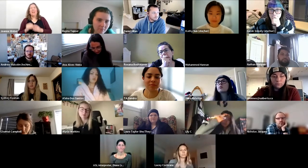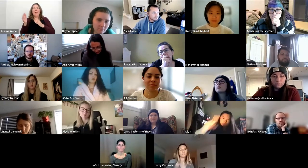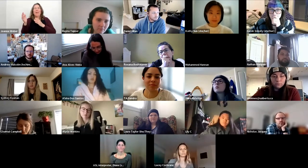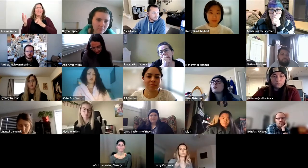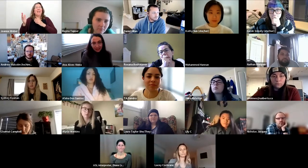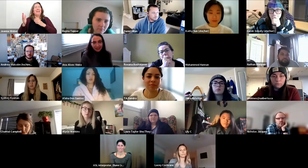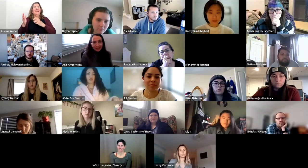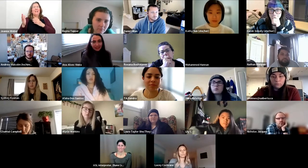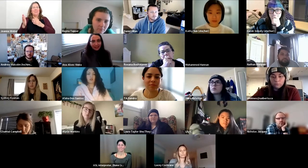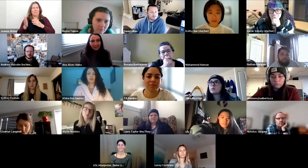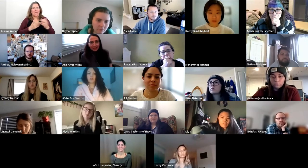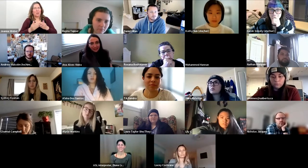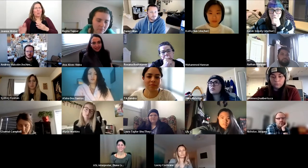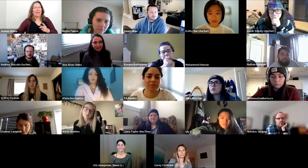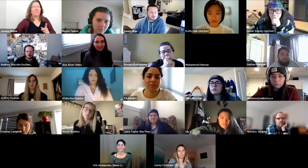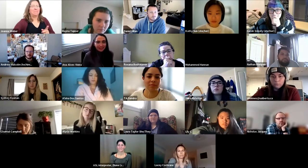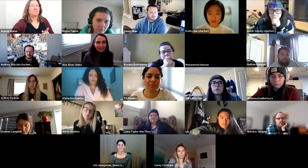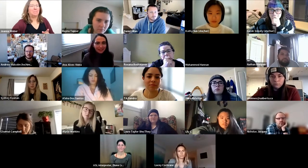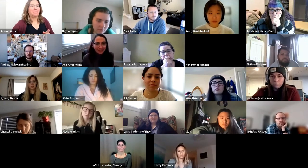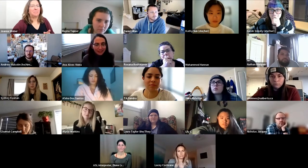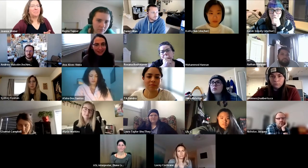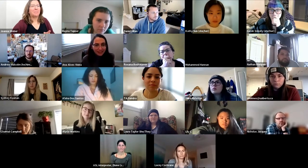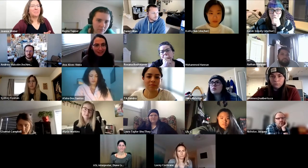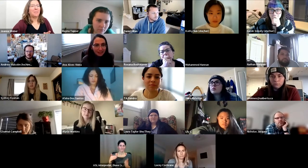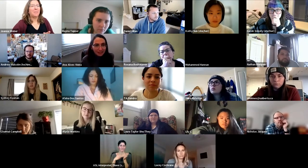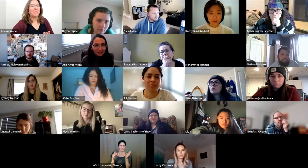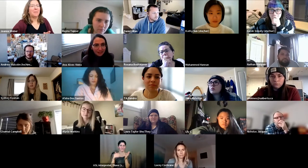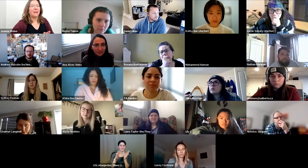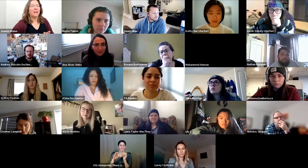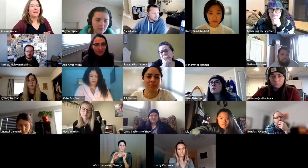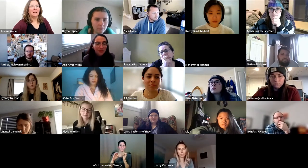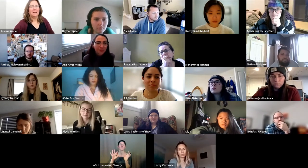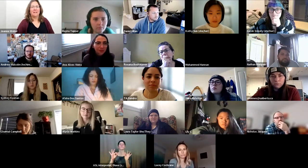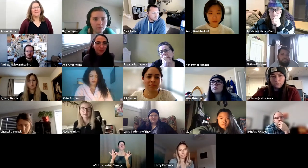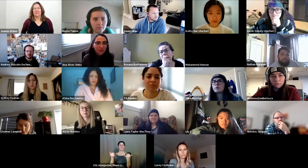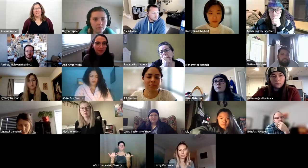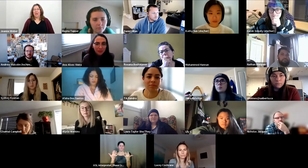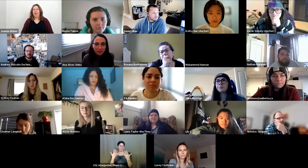Okay, great. I think we've got everybody's video back where we need it.